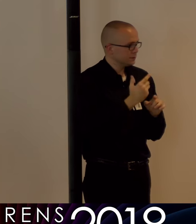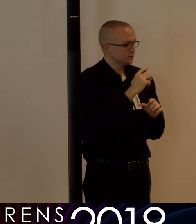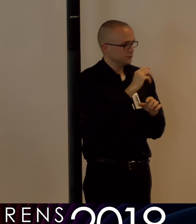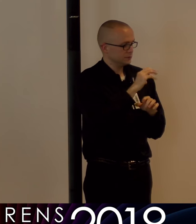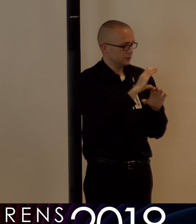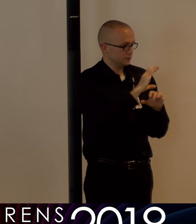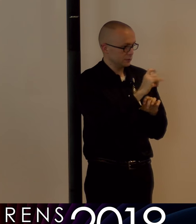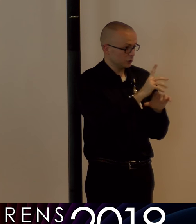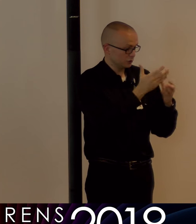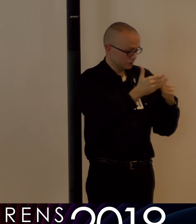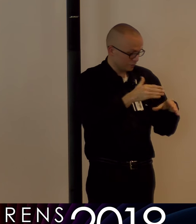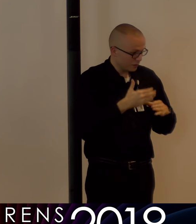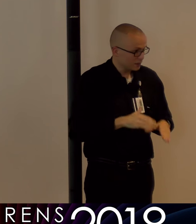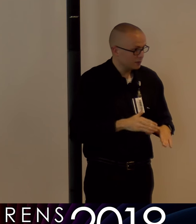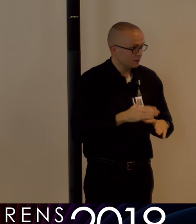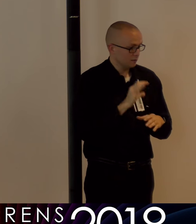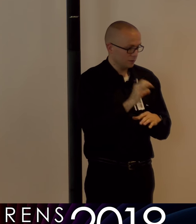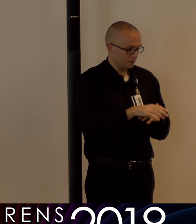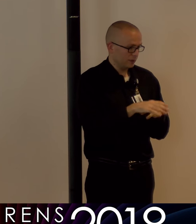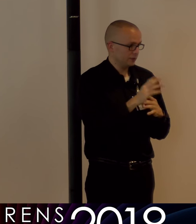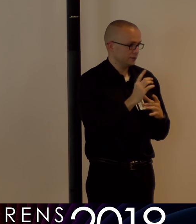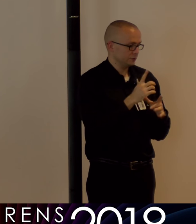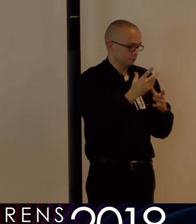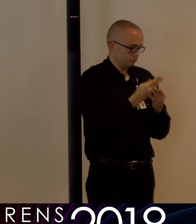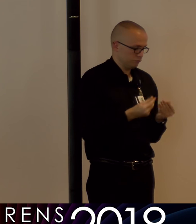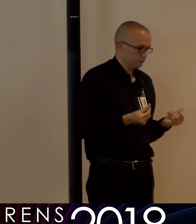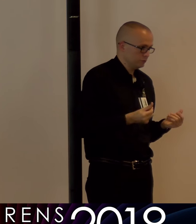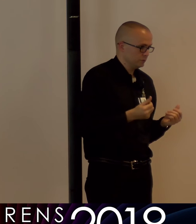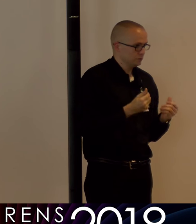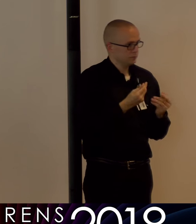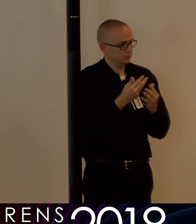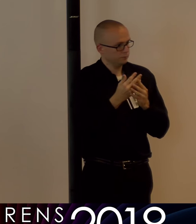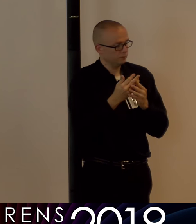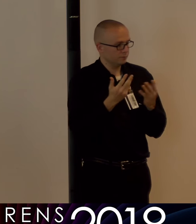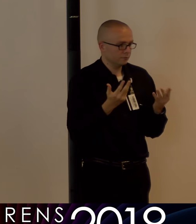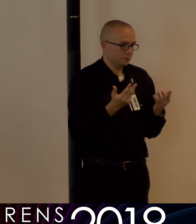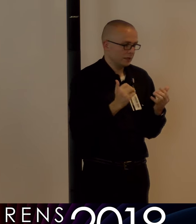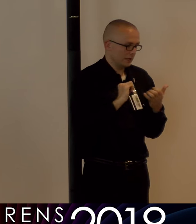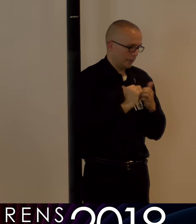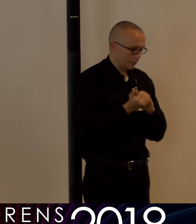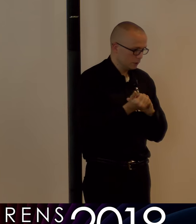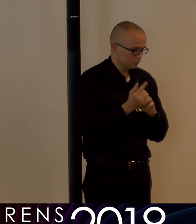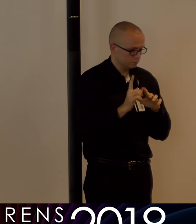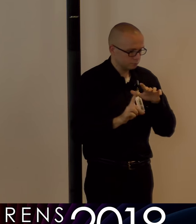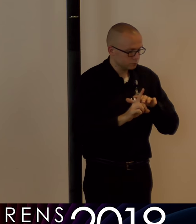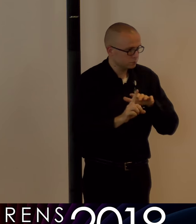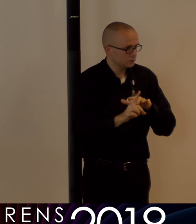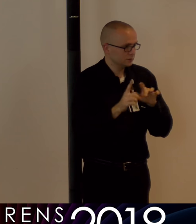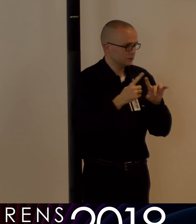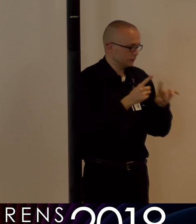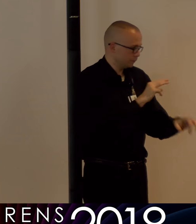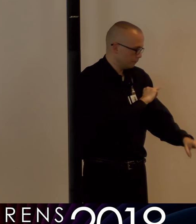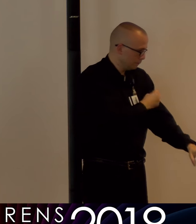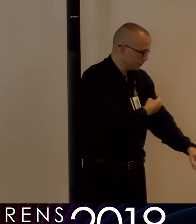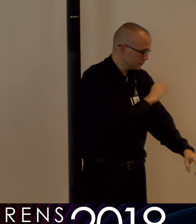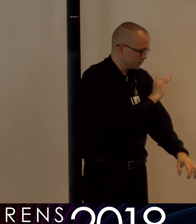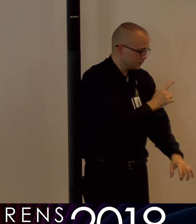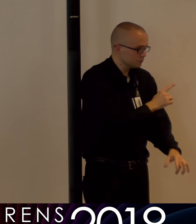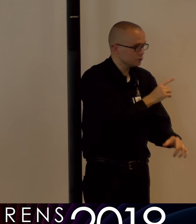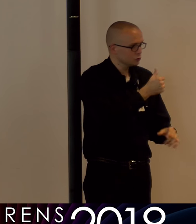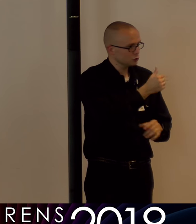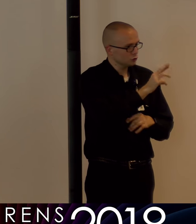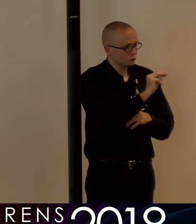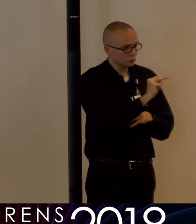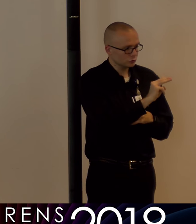chromatin architecture has to go away and come back. How does that occur? Is it different in muscle cells or neurons? Is it different in germ